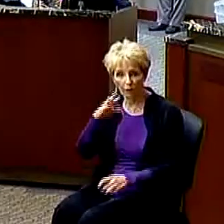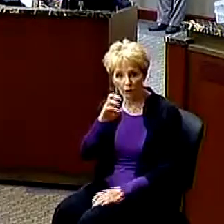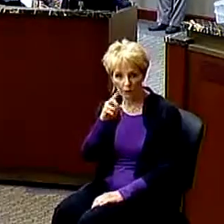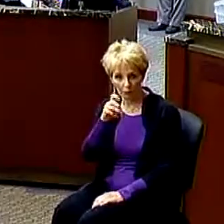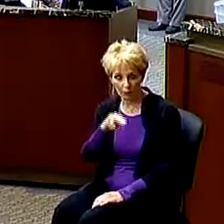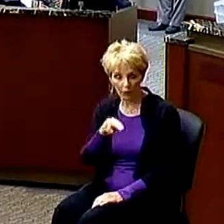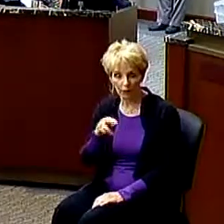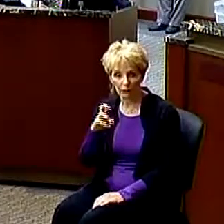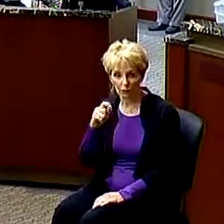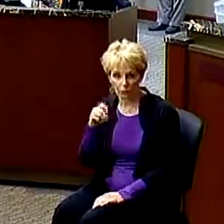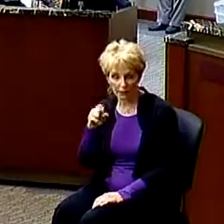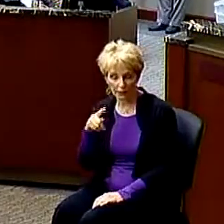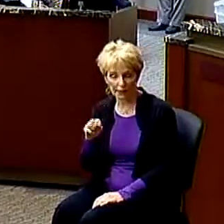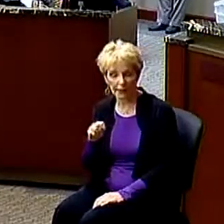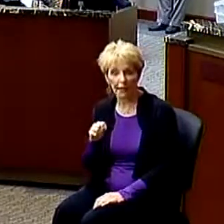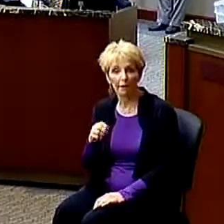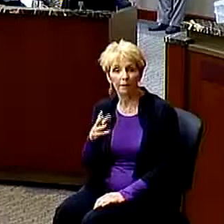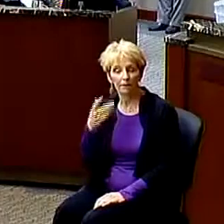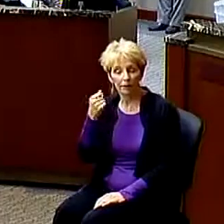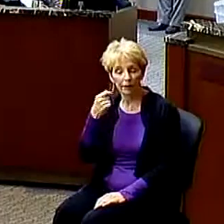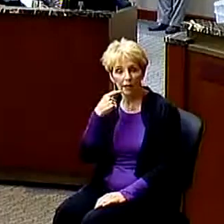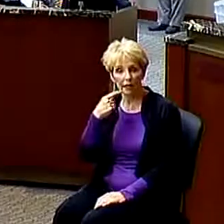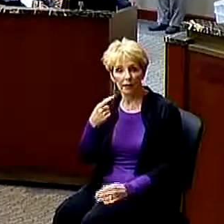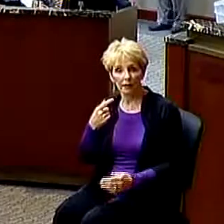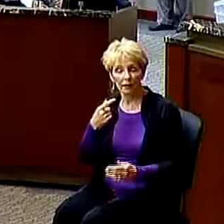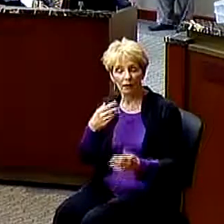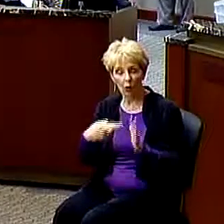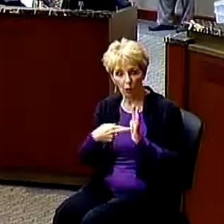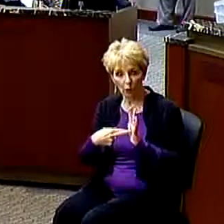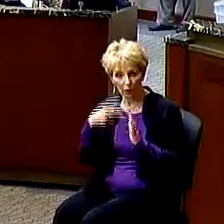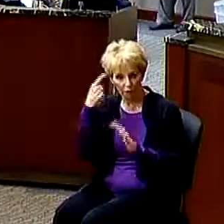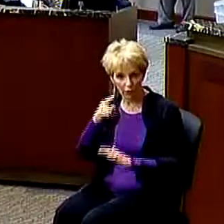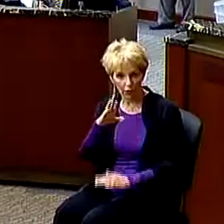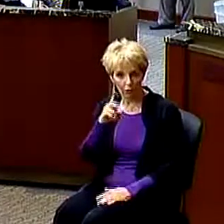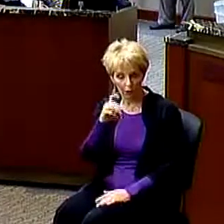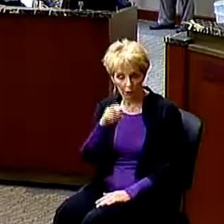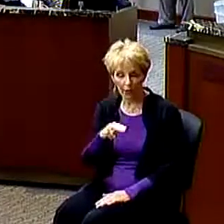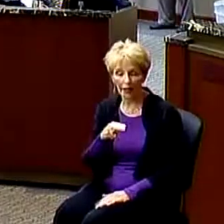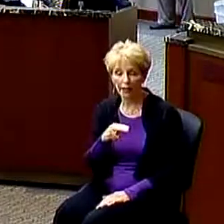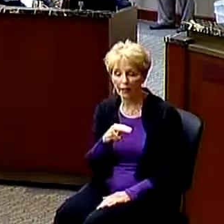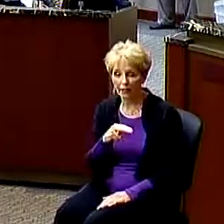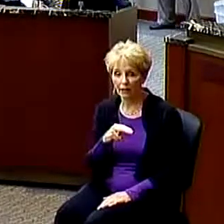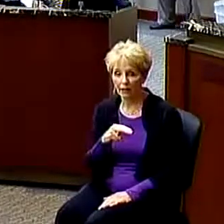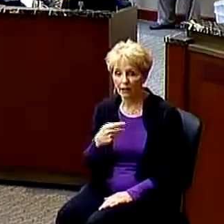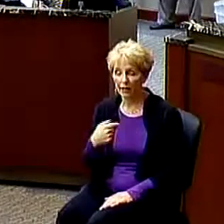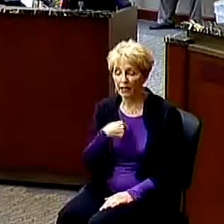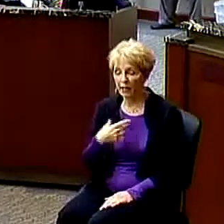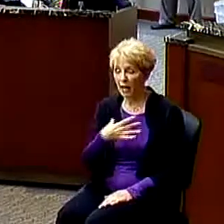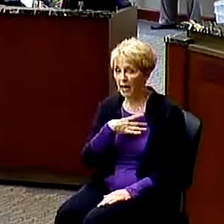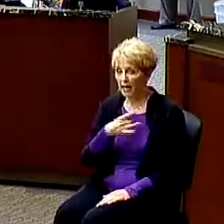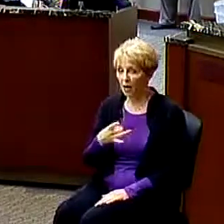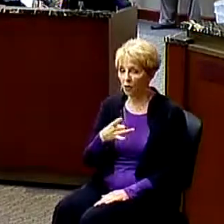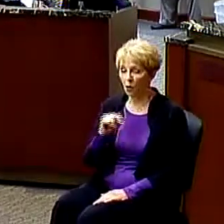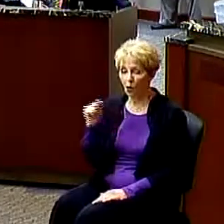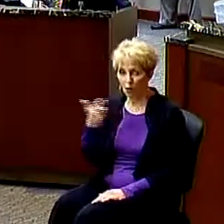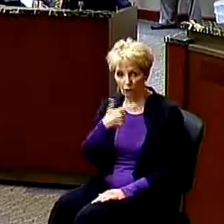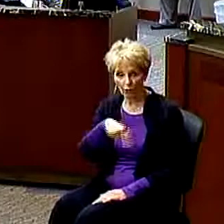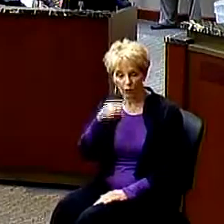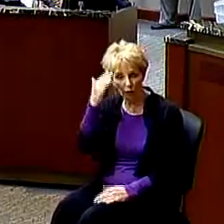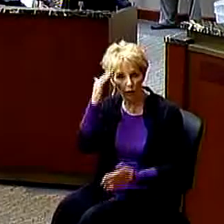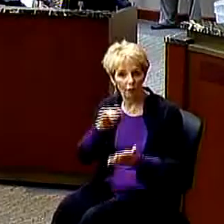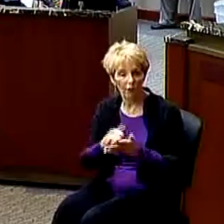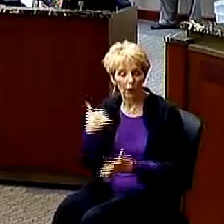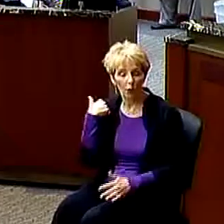Real Estate. As the representative for Breeden this evening, I would like all of you to know